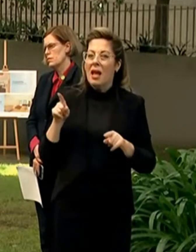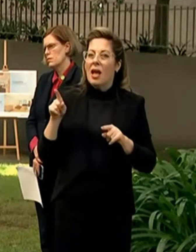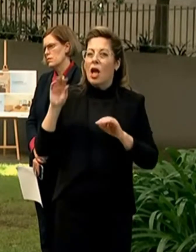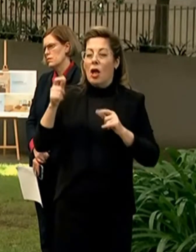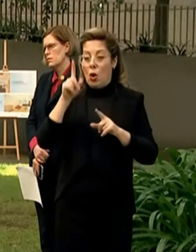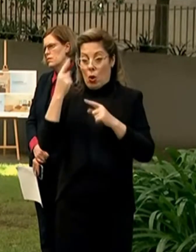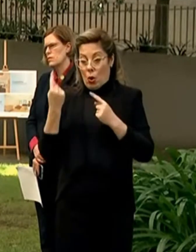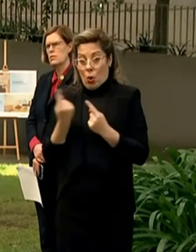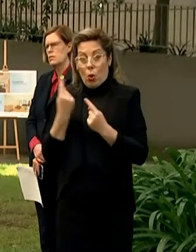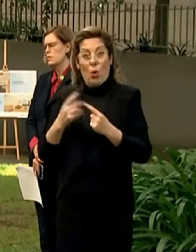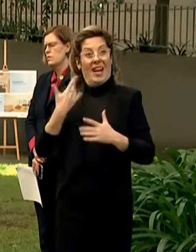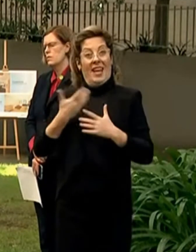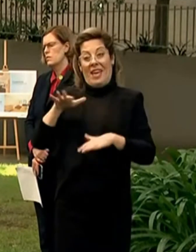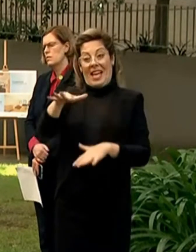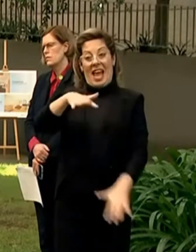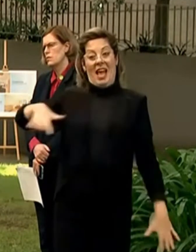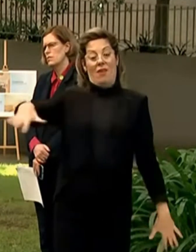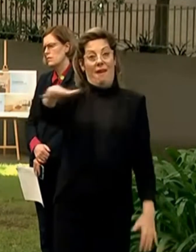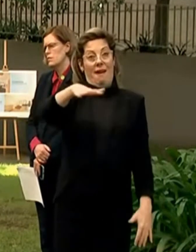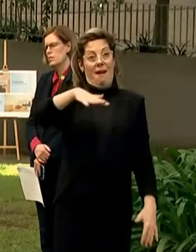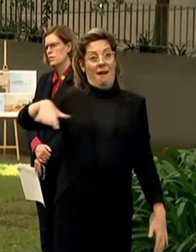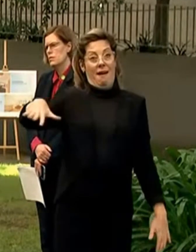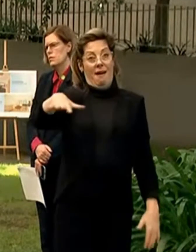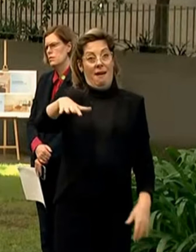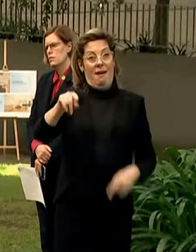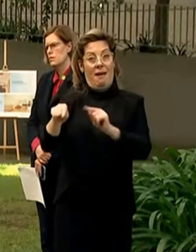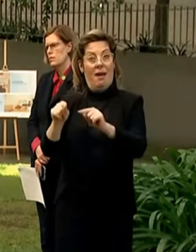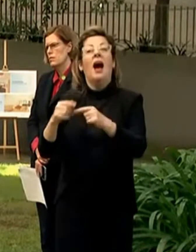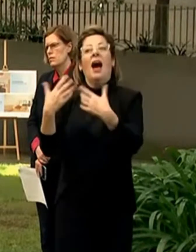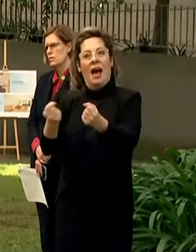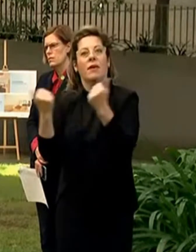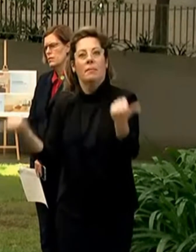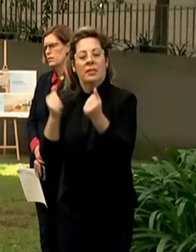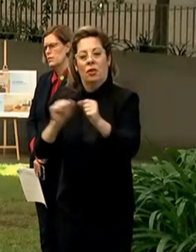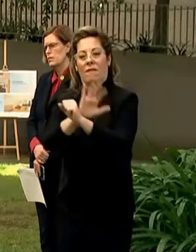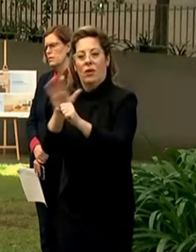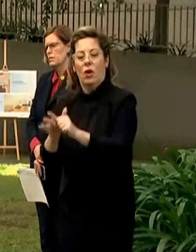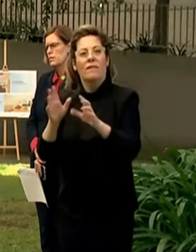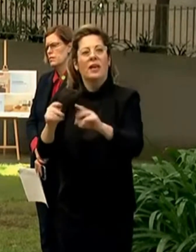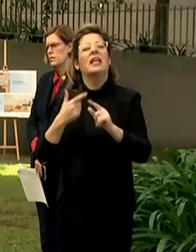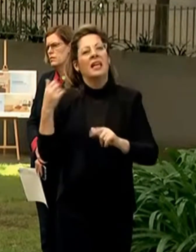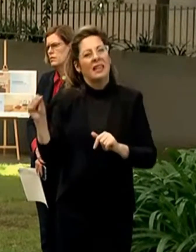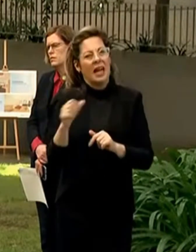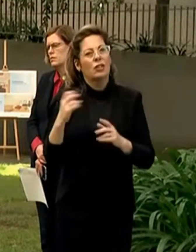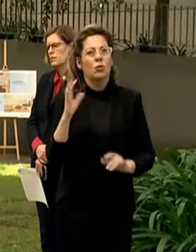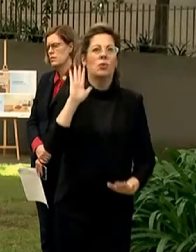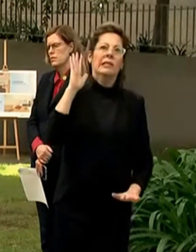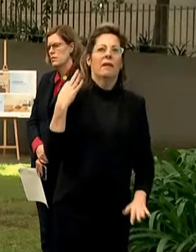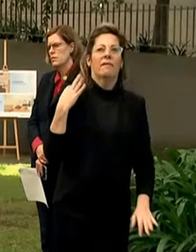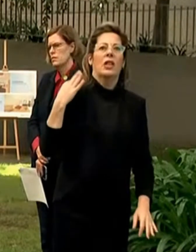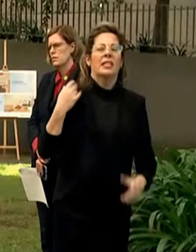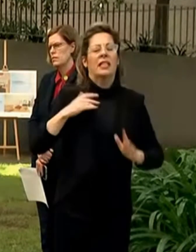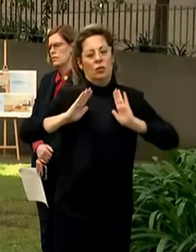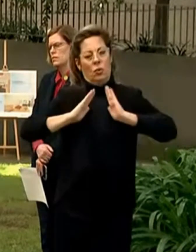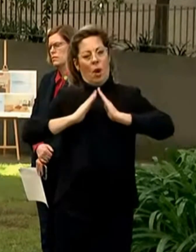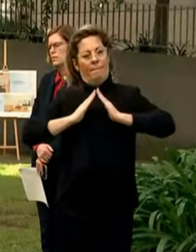home unless they have to leave their house for one of the reasons? Well, all we've said is please note, we've been very